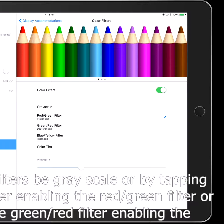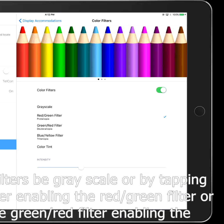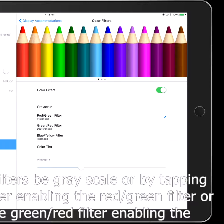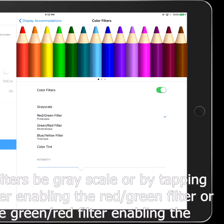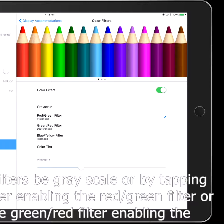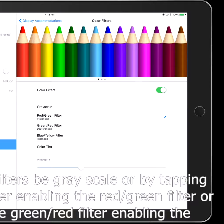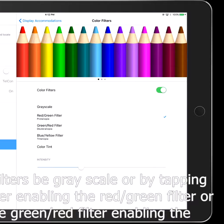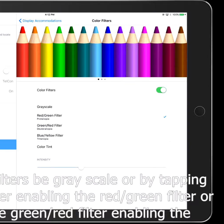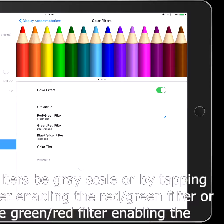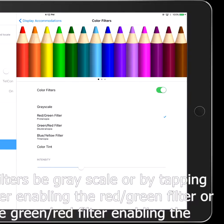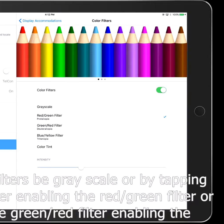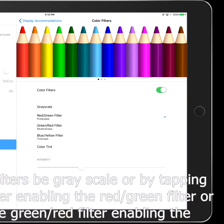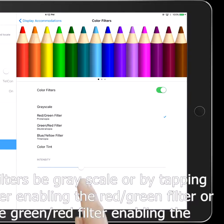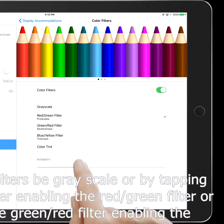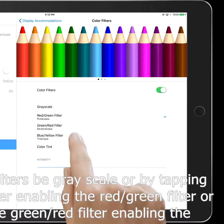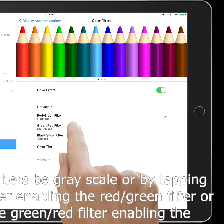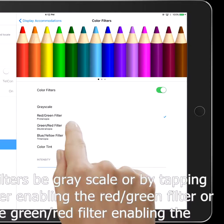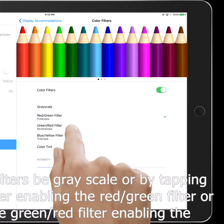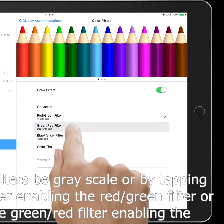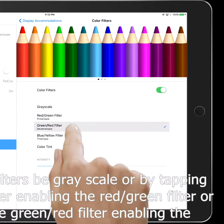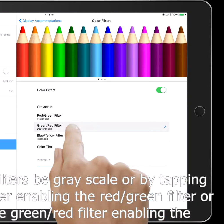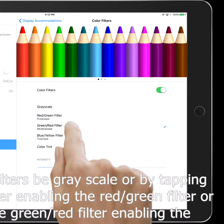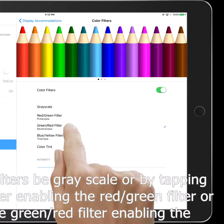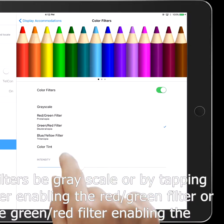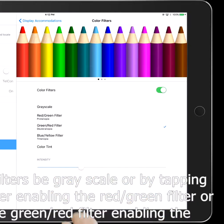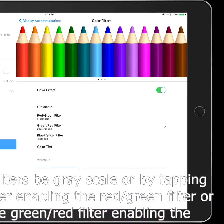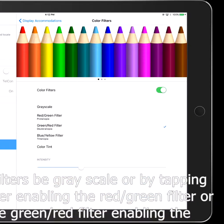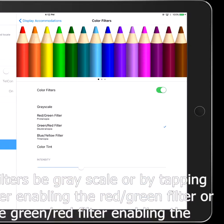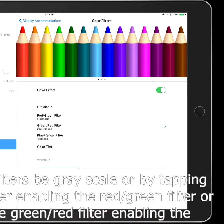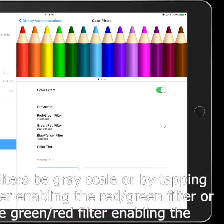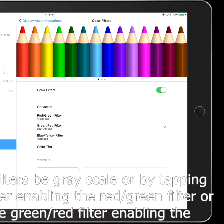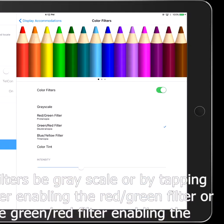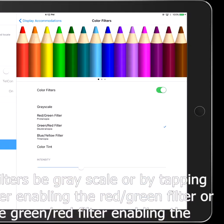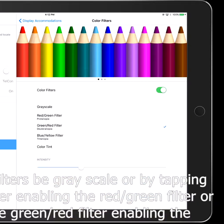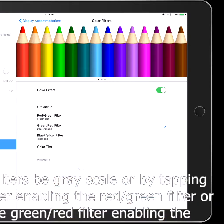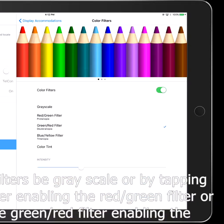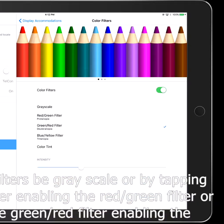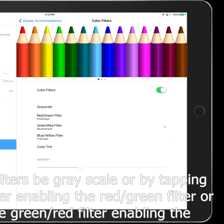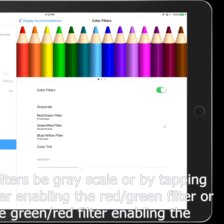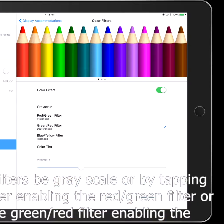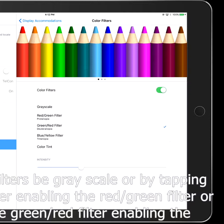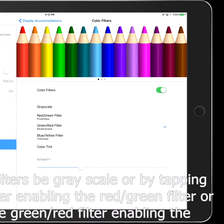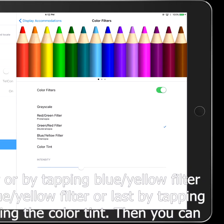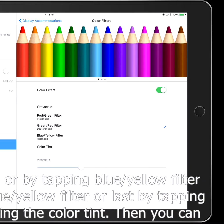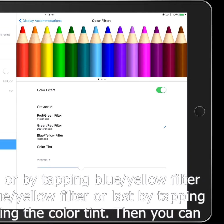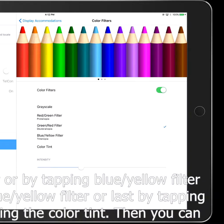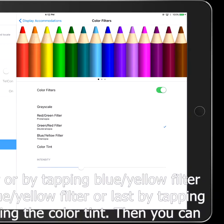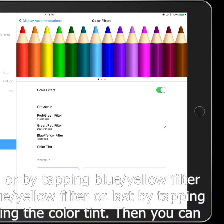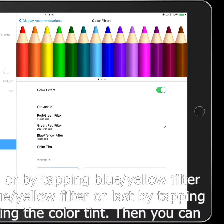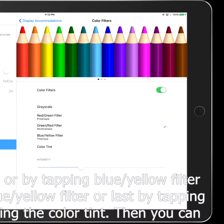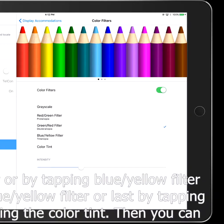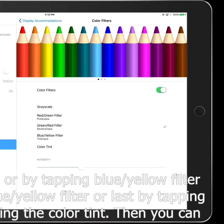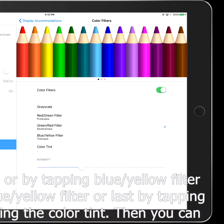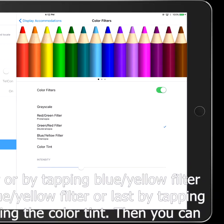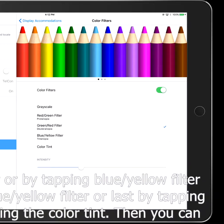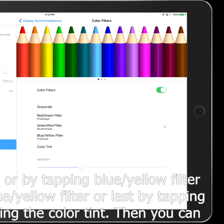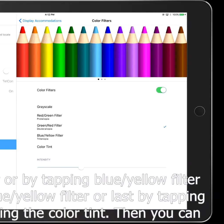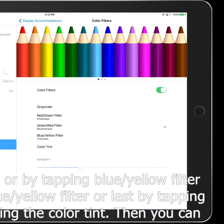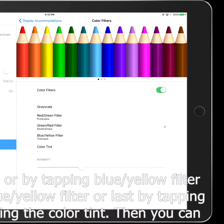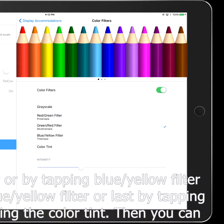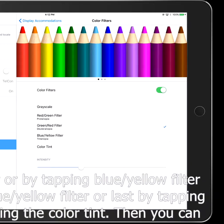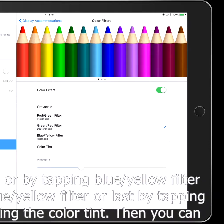enabling the red-green filter, or by tapping green-red filter, enabling the green-red